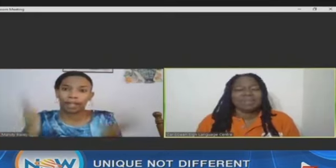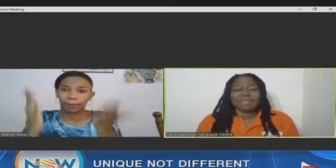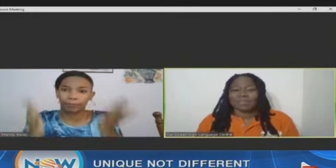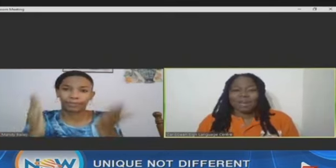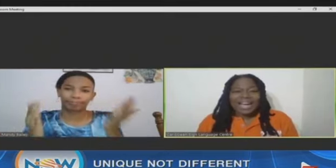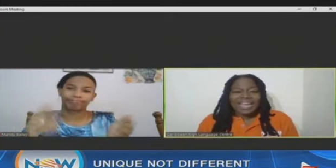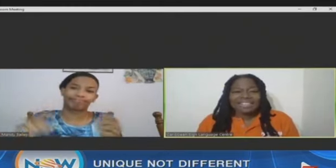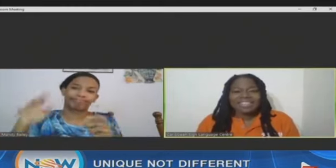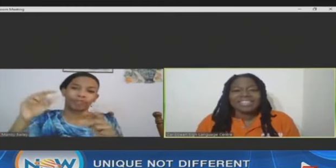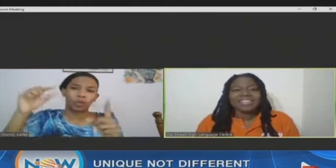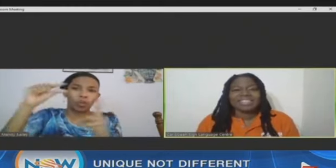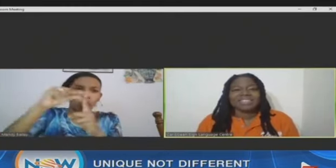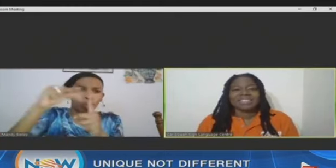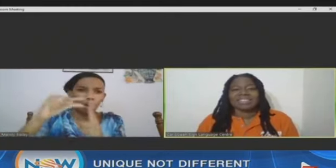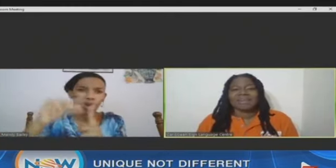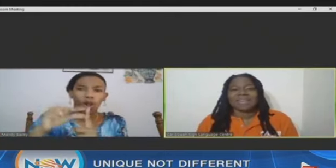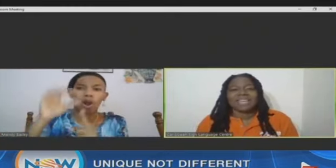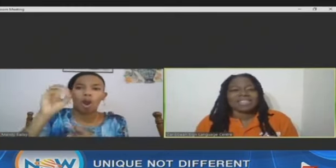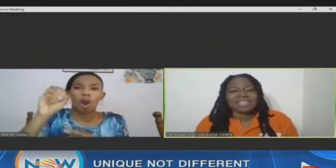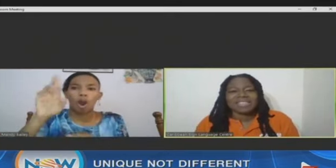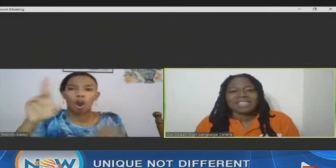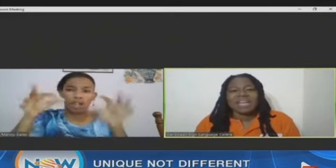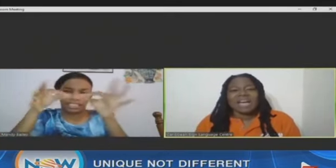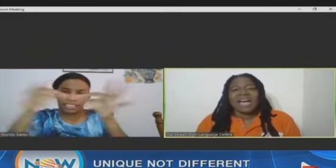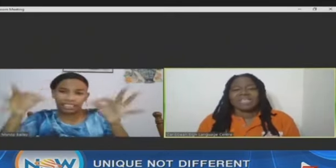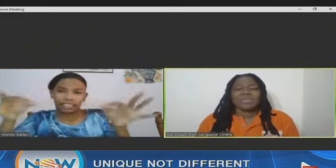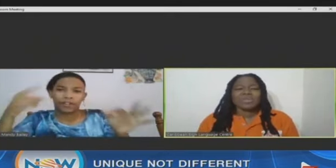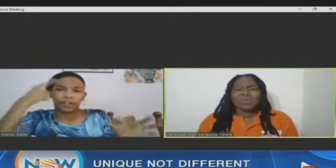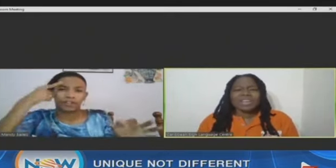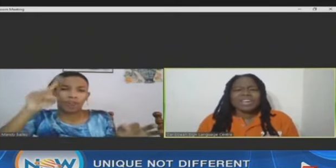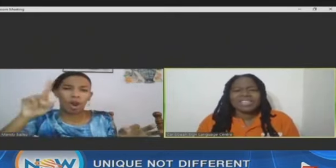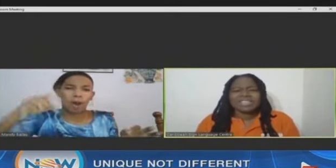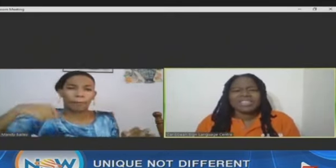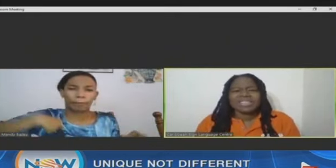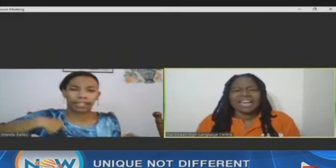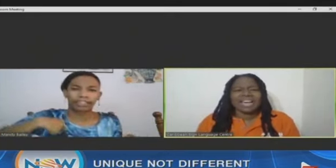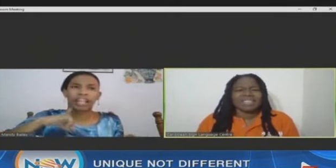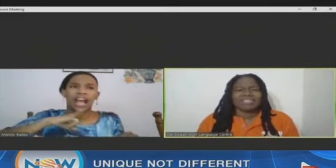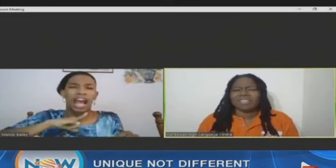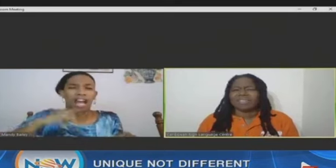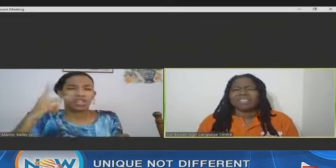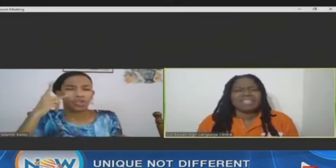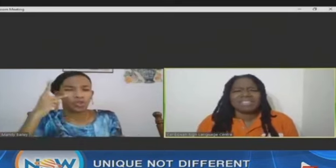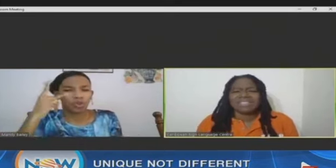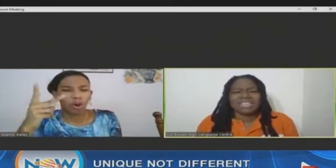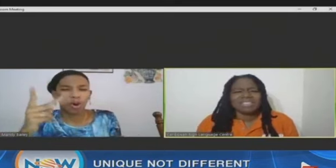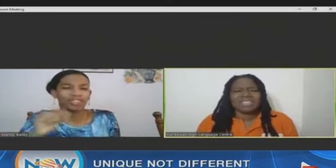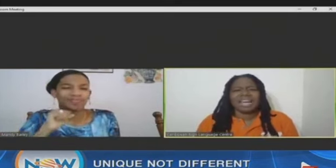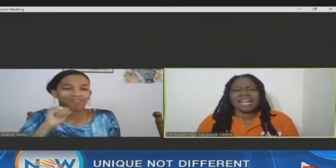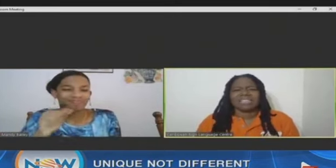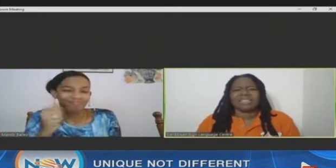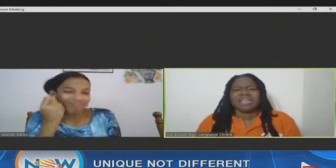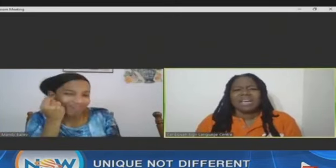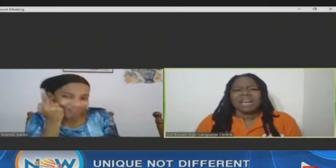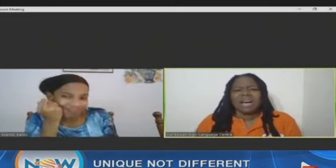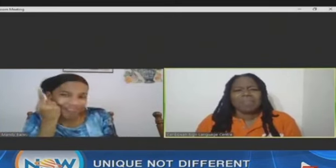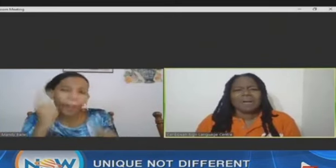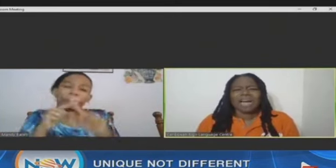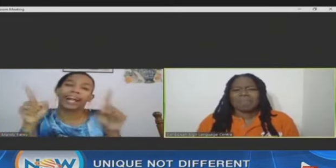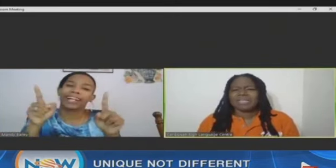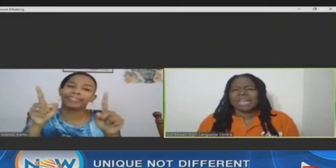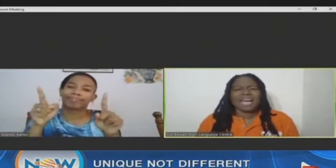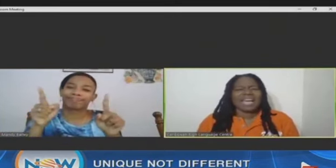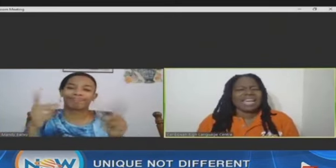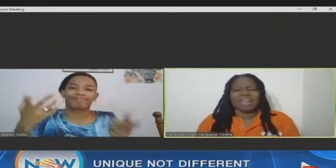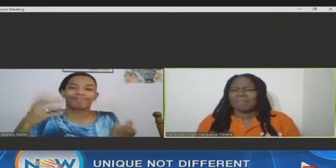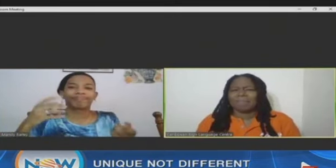children, they might write some things and use words and sentences that